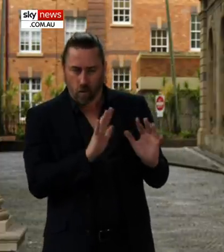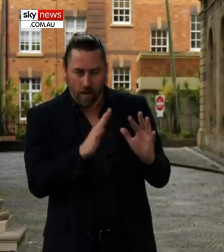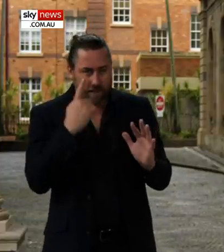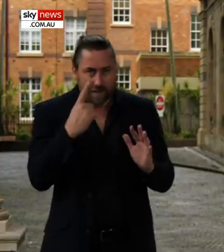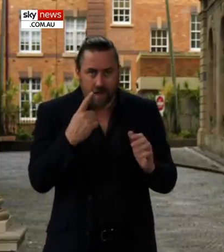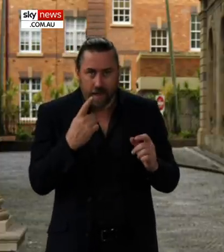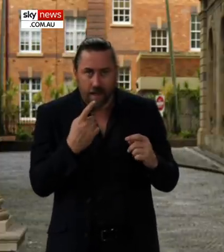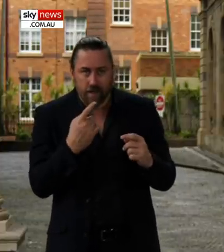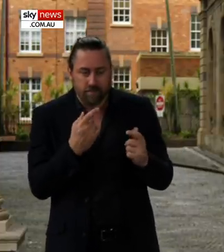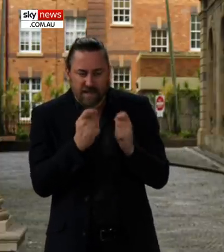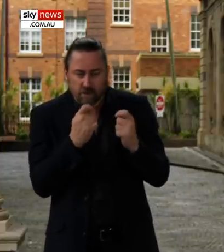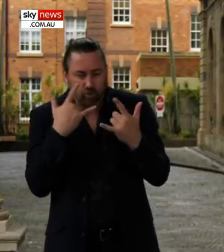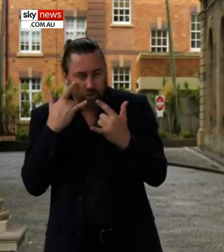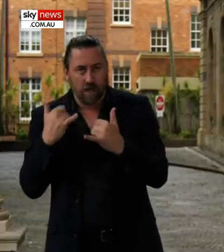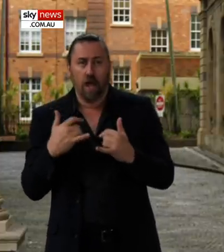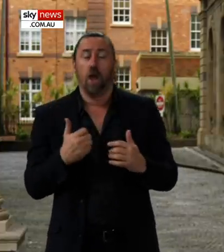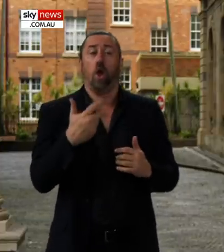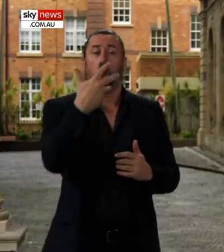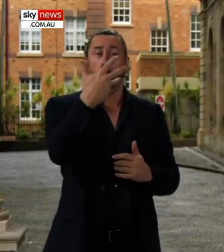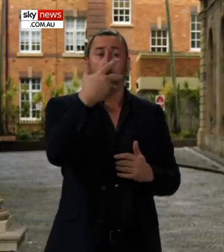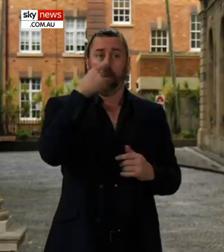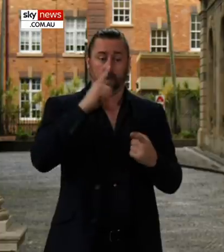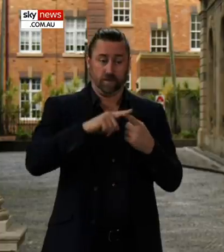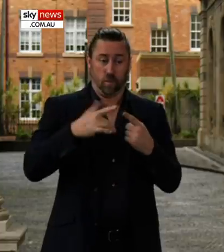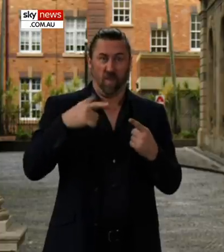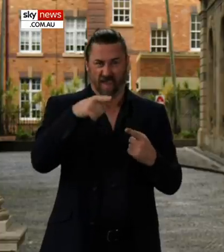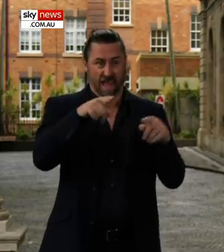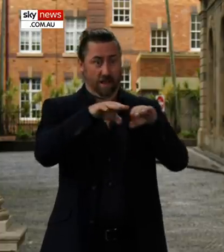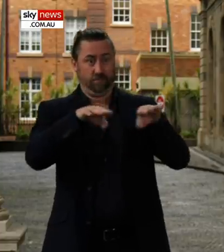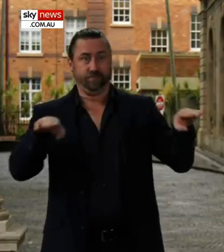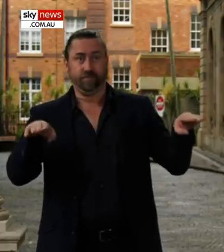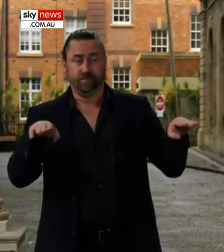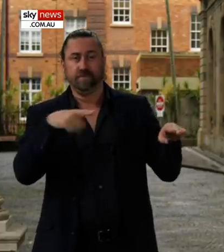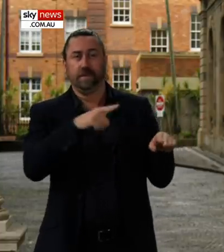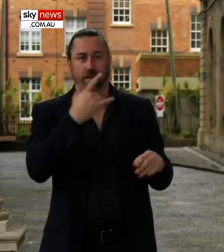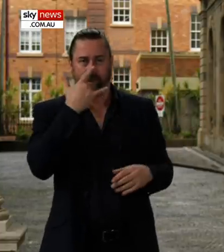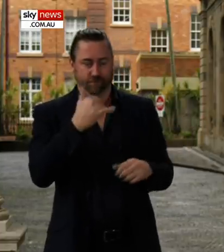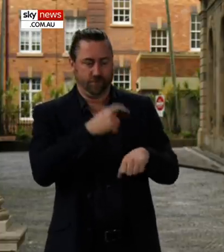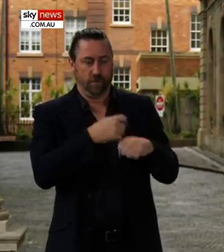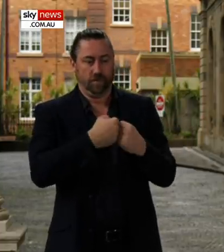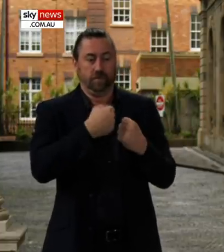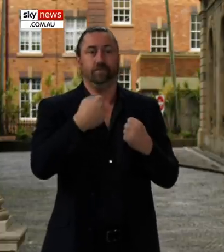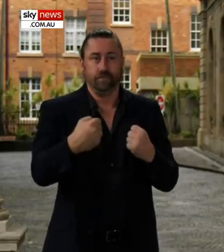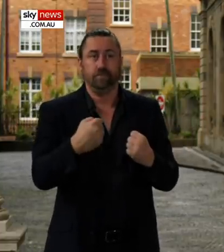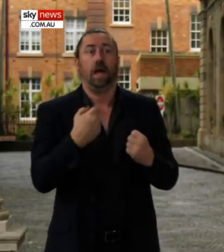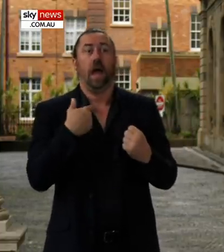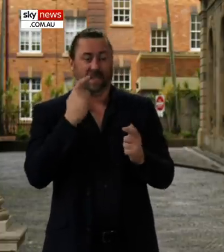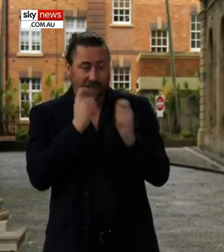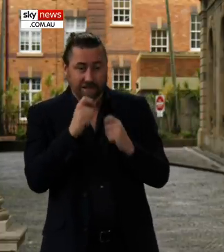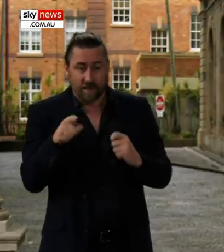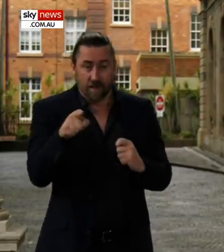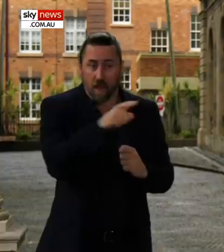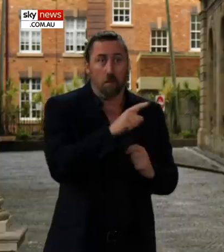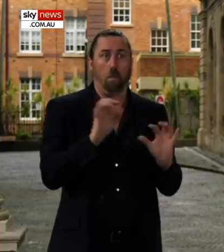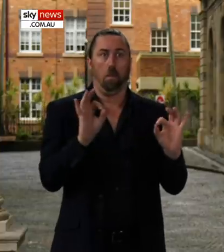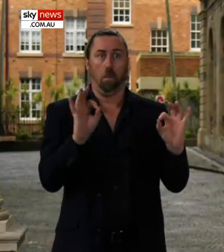those. I can say the 9 that are still on that floor and have had their time extended, they've all come back with negative results. So